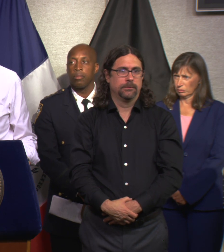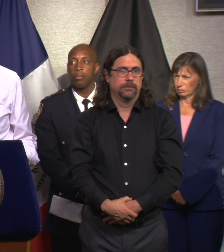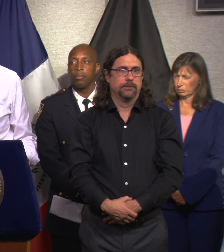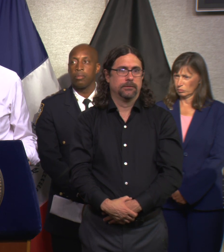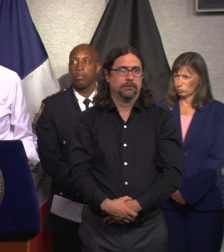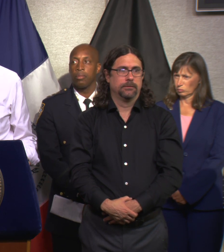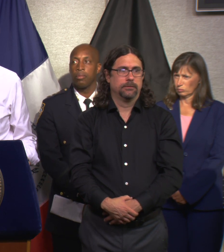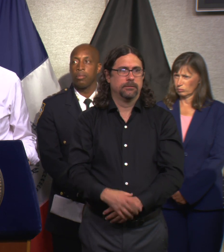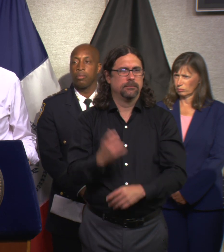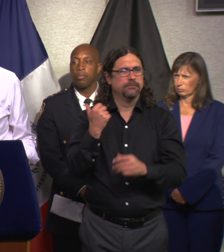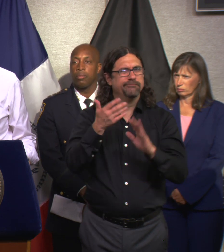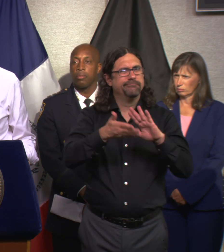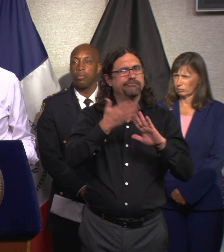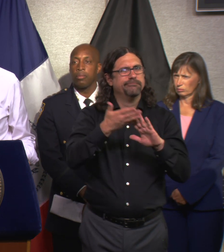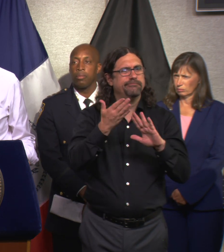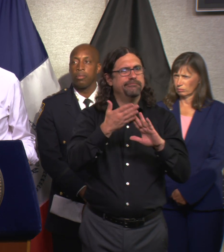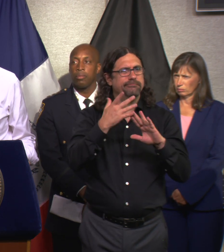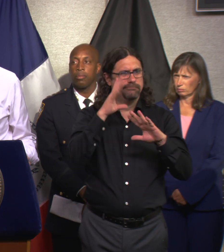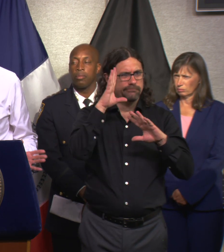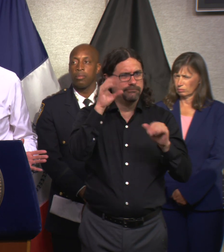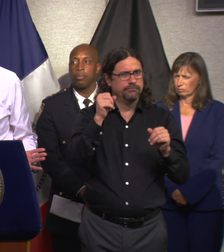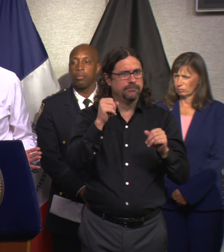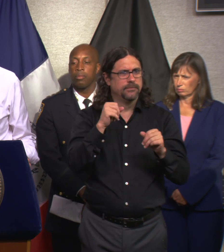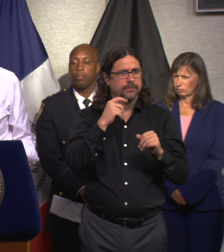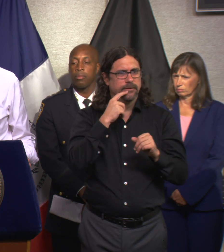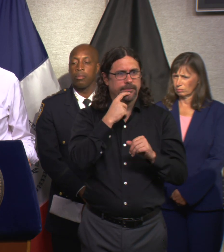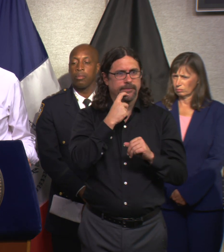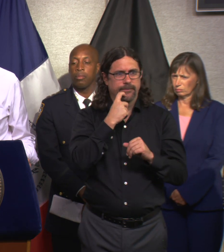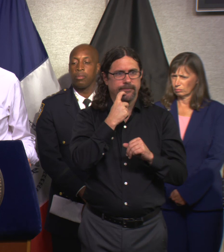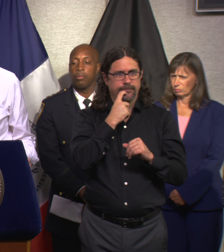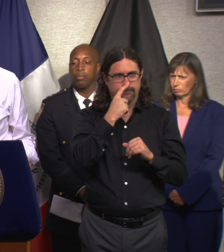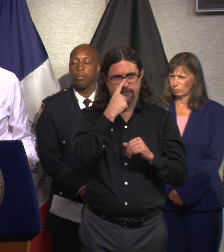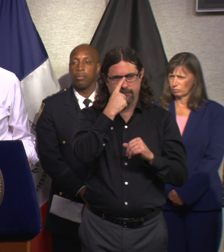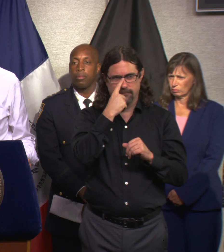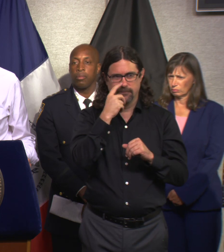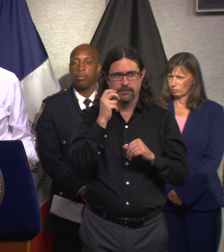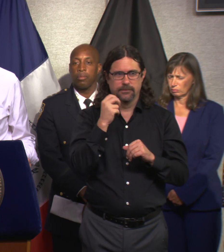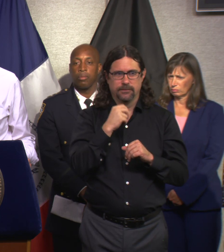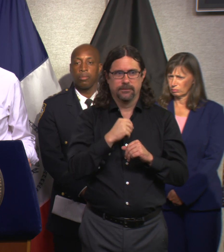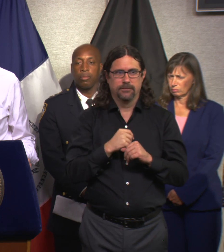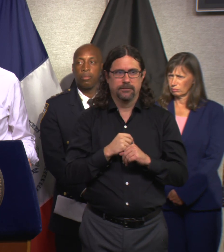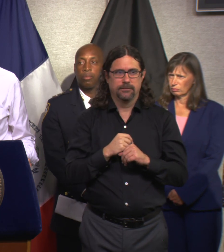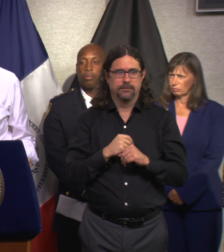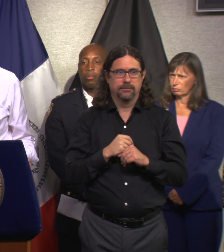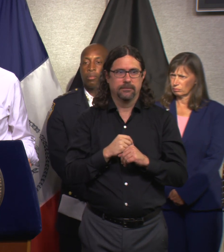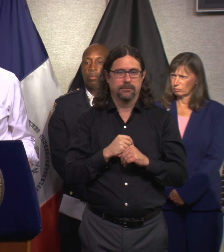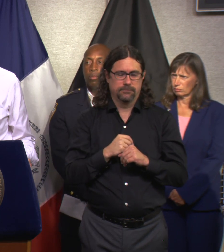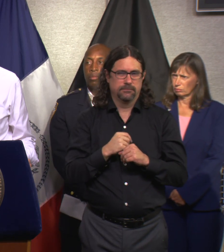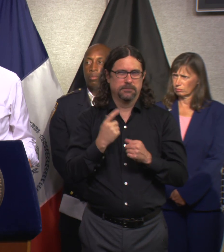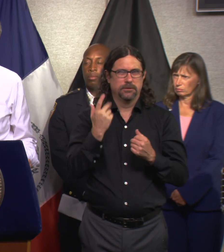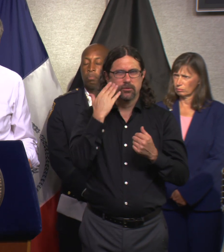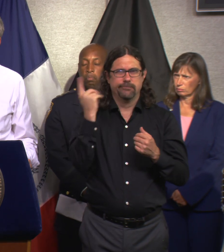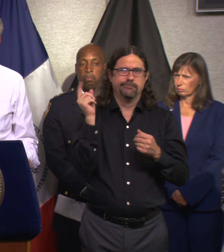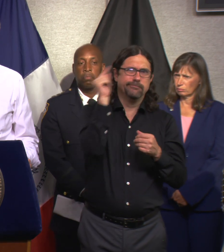have been out in one of the early states, but this is obviously a major situation, and it's predicted to go through Sunday, so I'll be